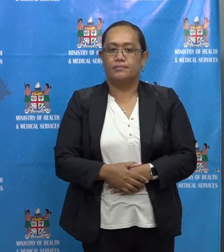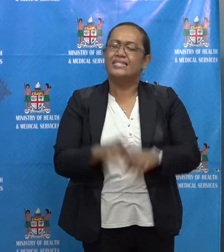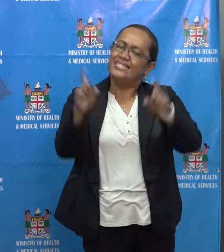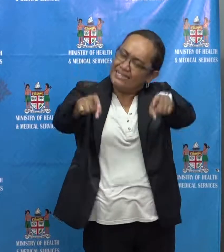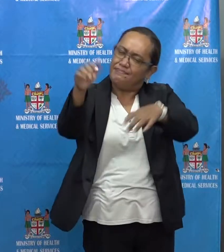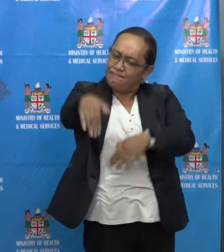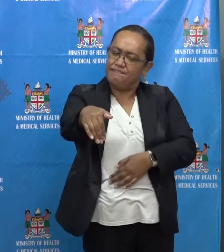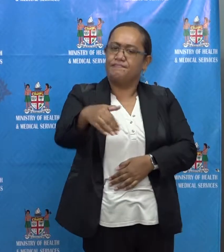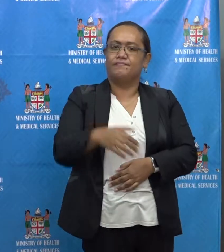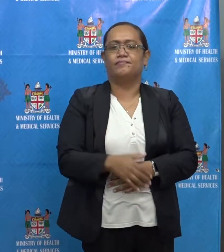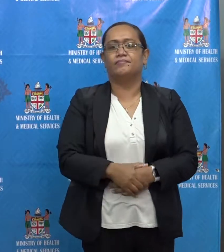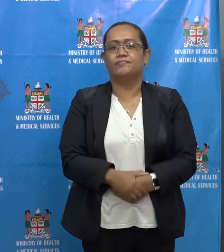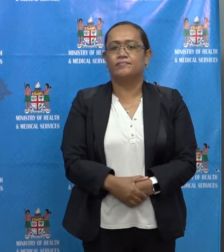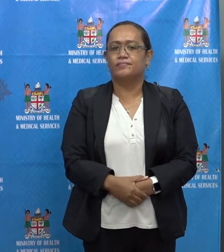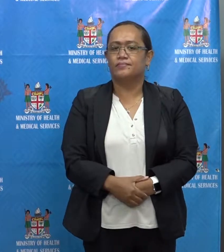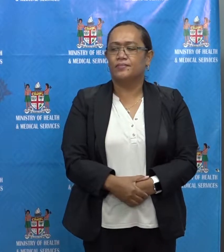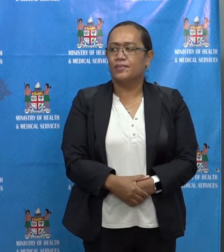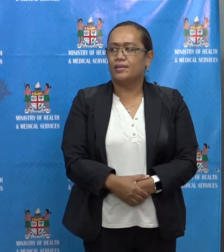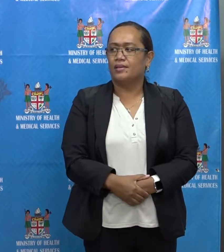possible.